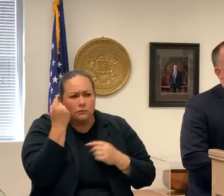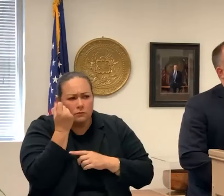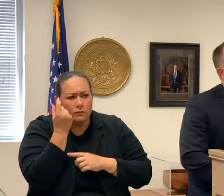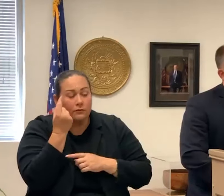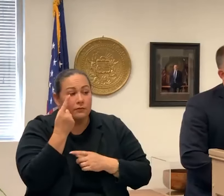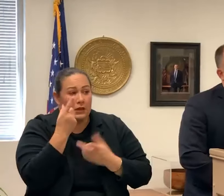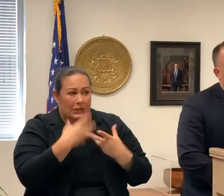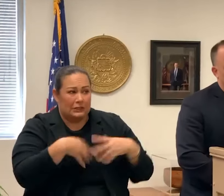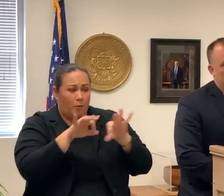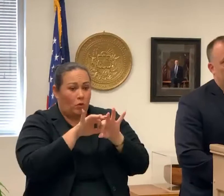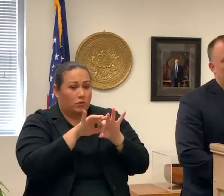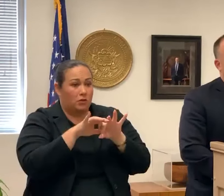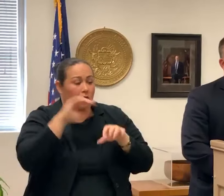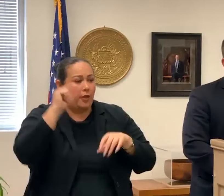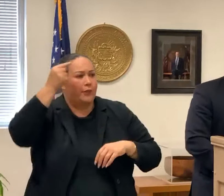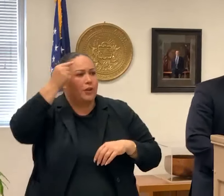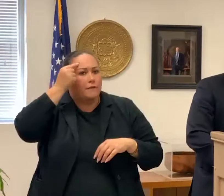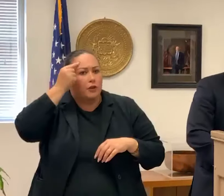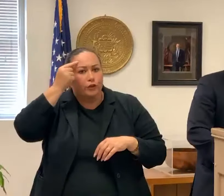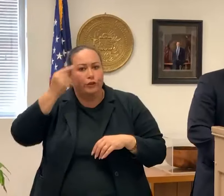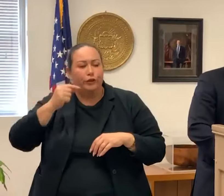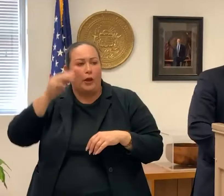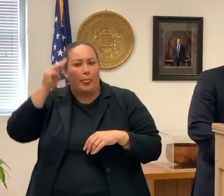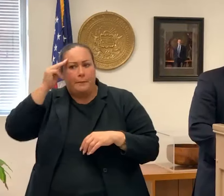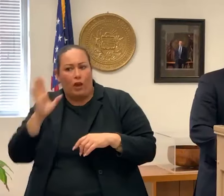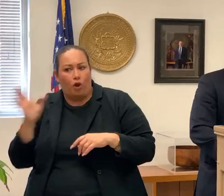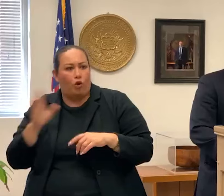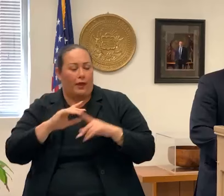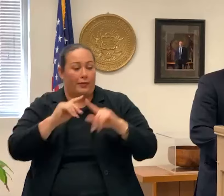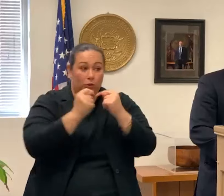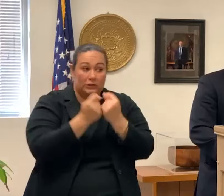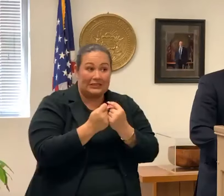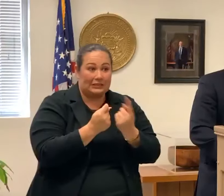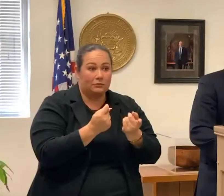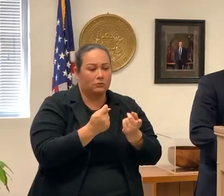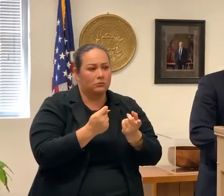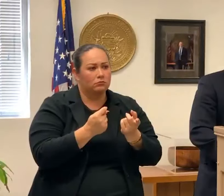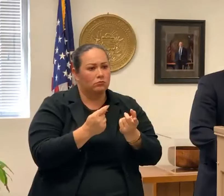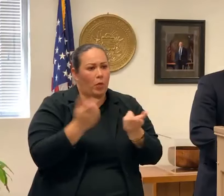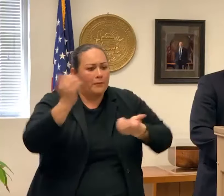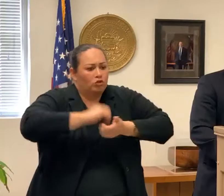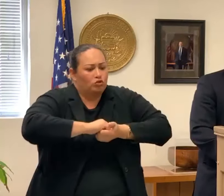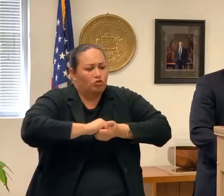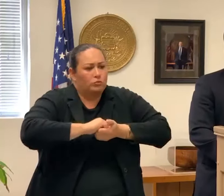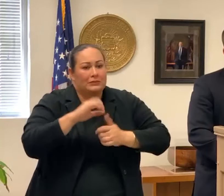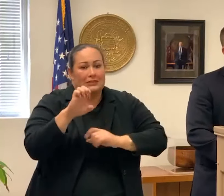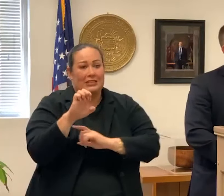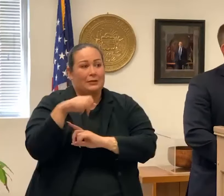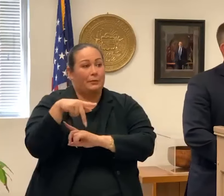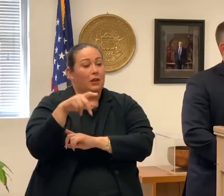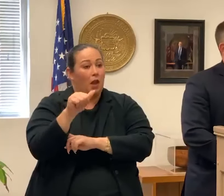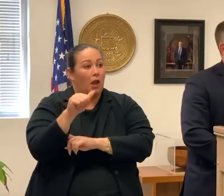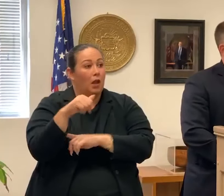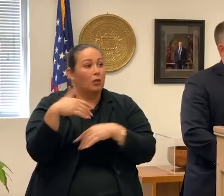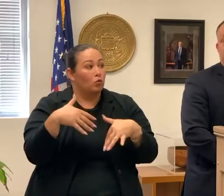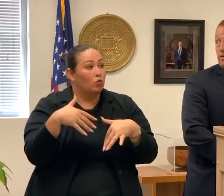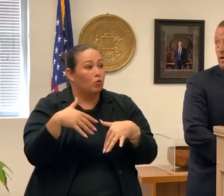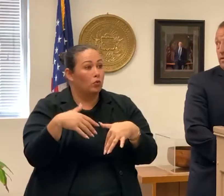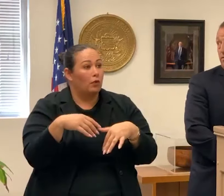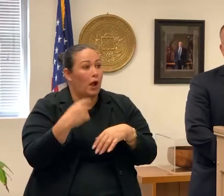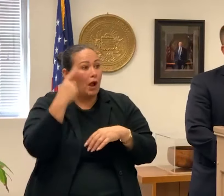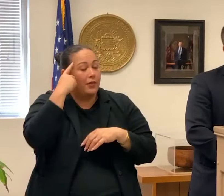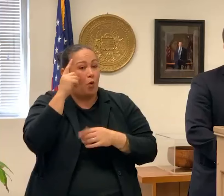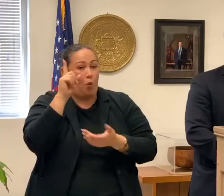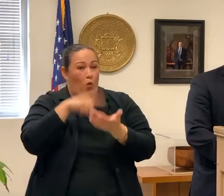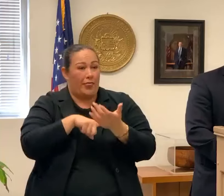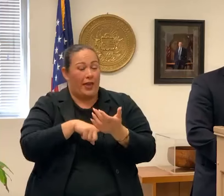the governor and their team great kudos. As of yesterday, they had, in their partnership with the EPA, had cleared 1,103 lots